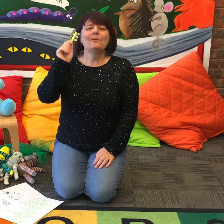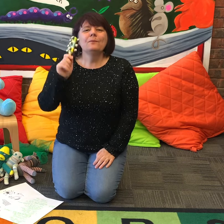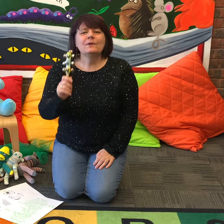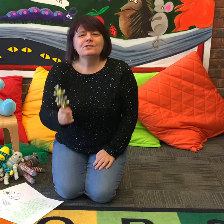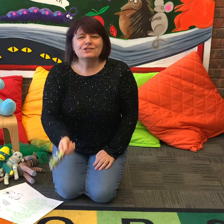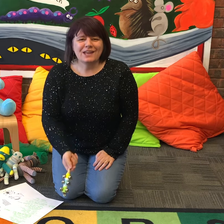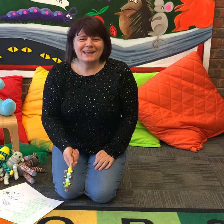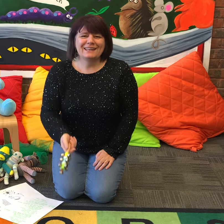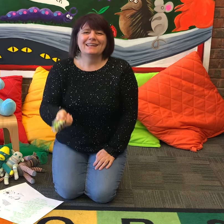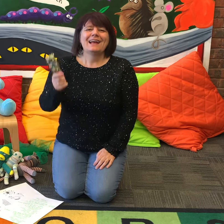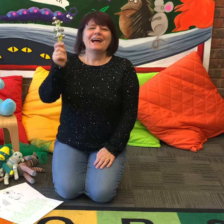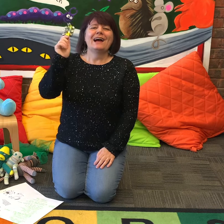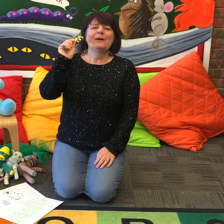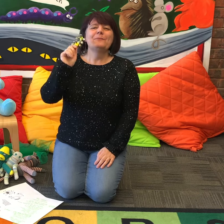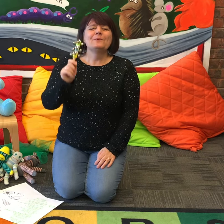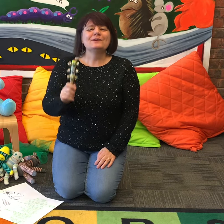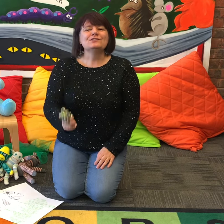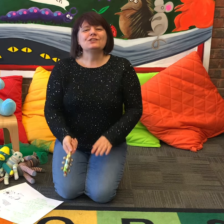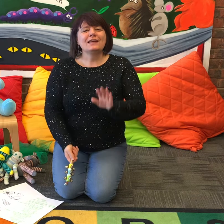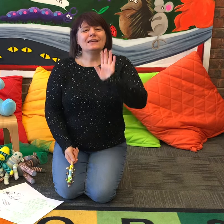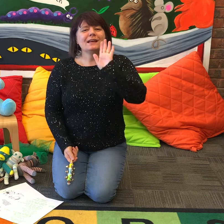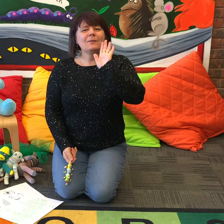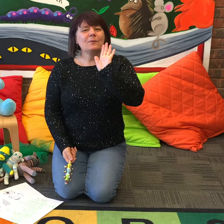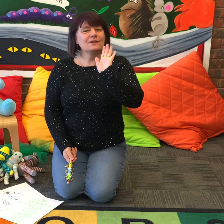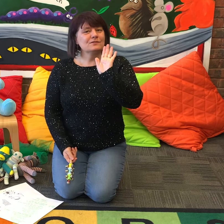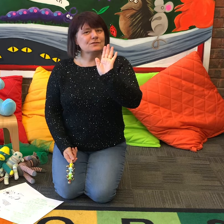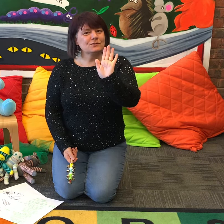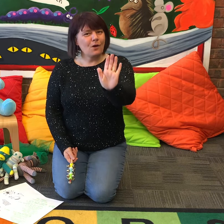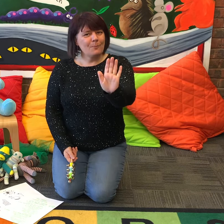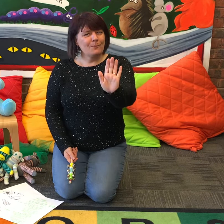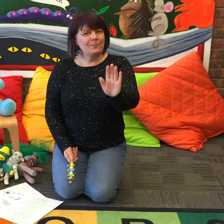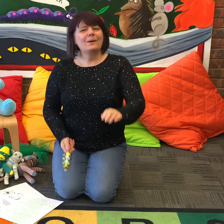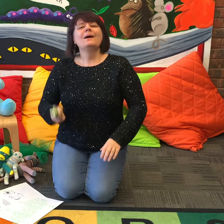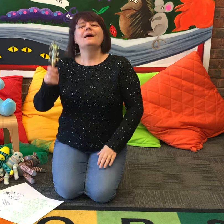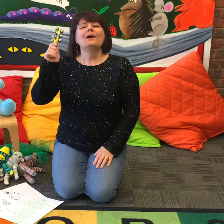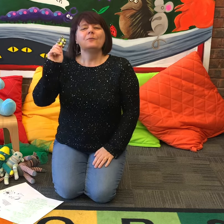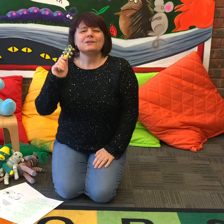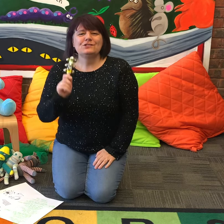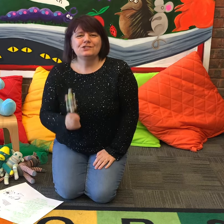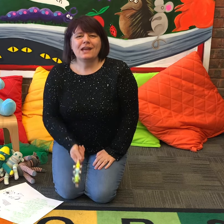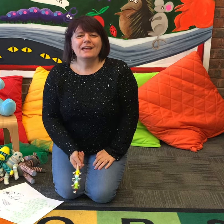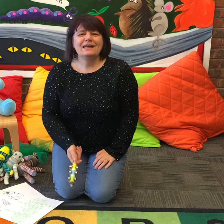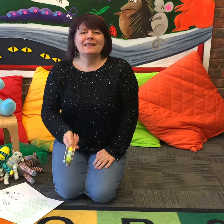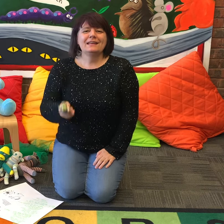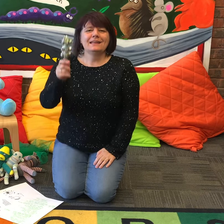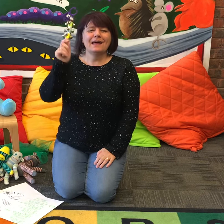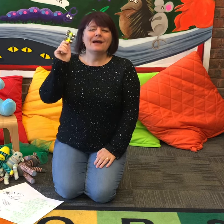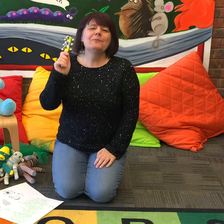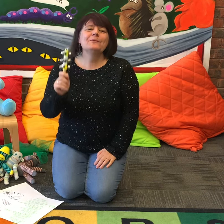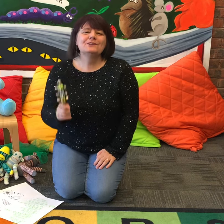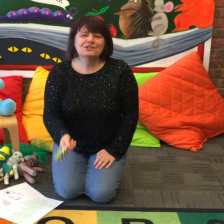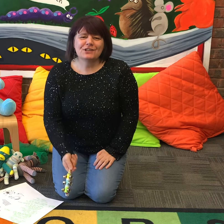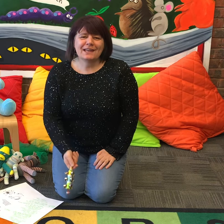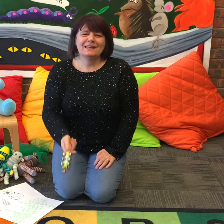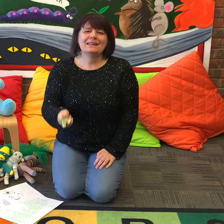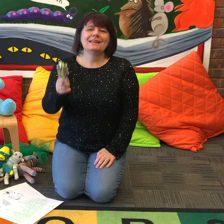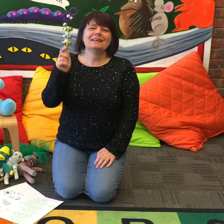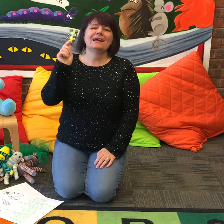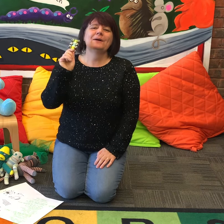we shake and we shake and we stop. We shake and we shake and